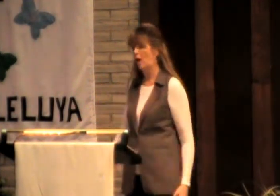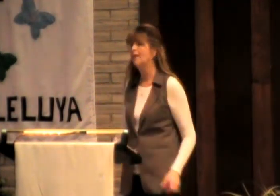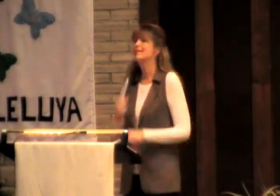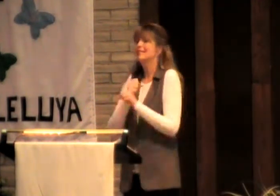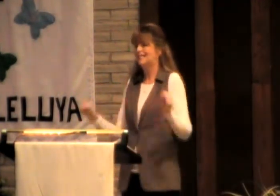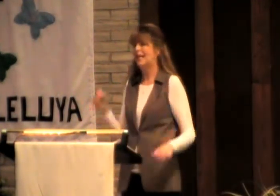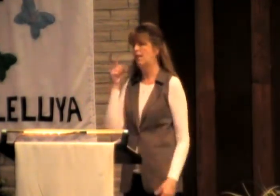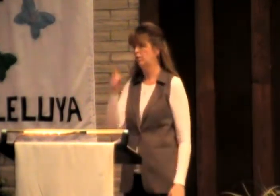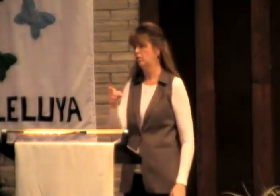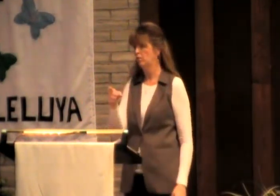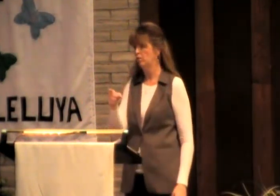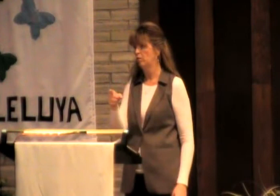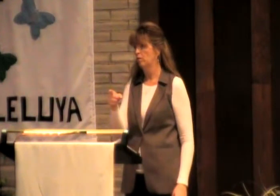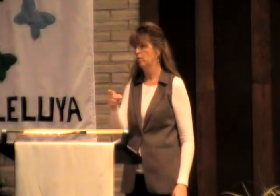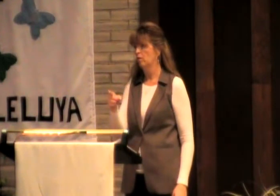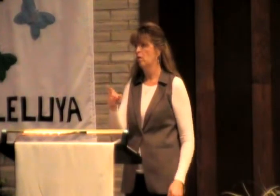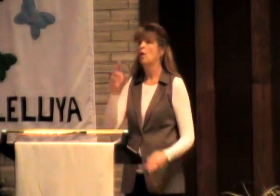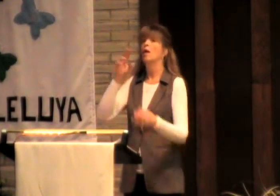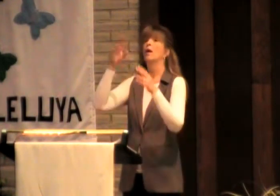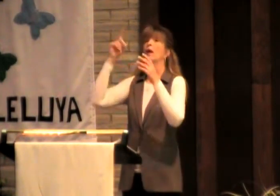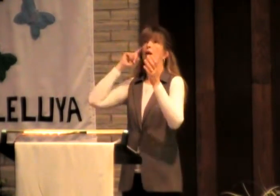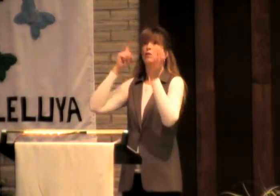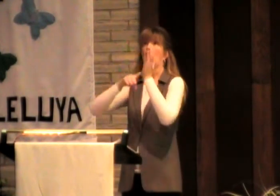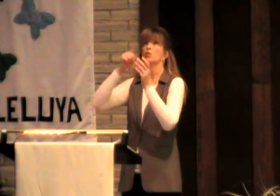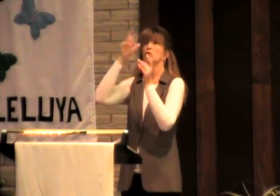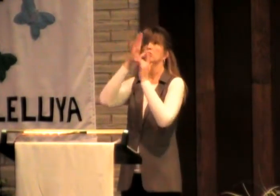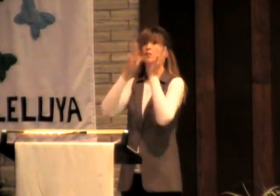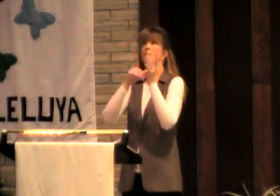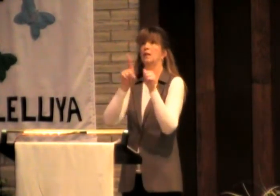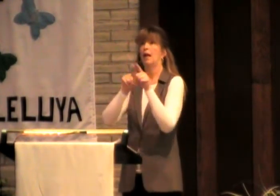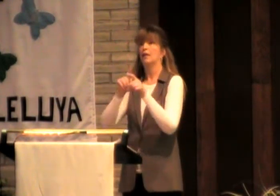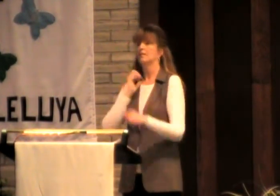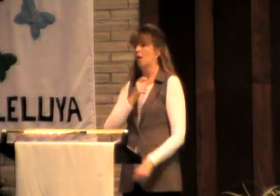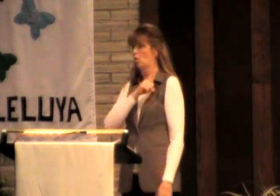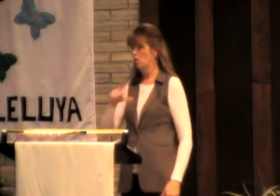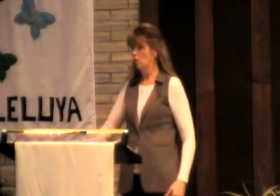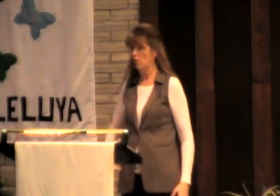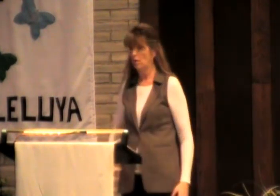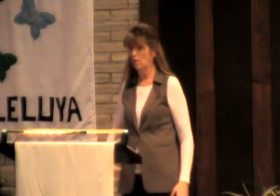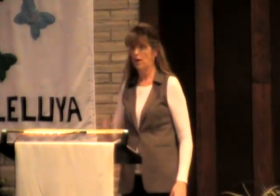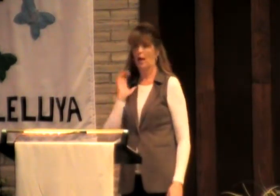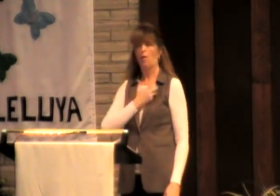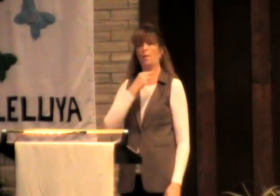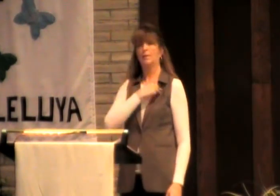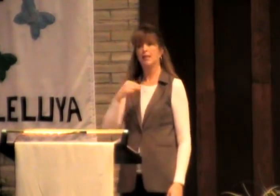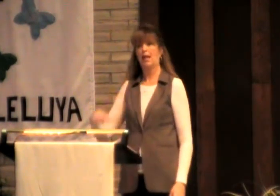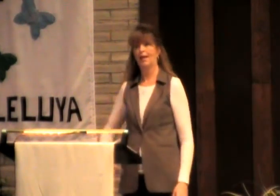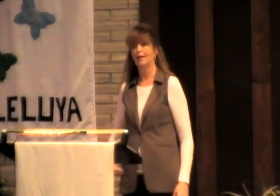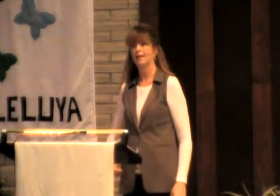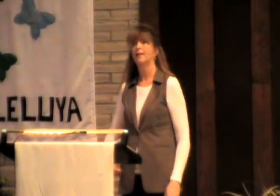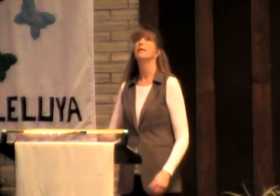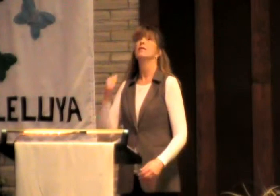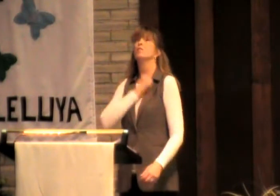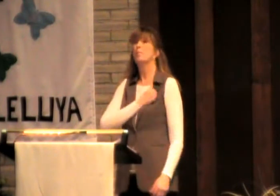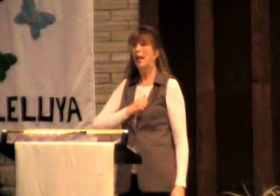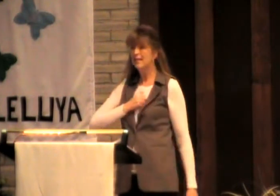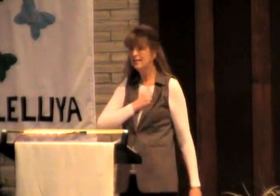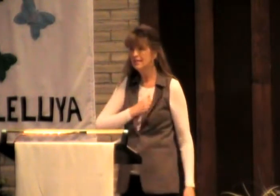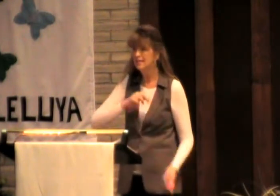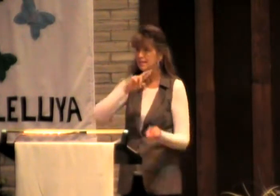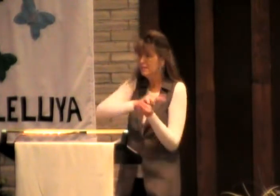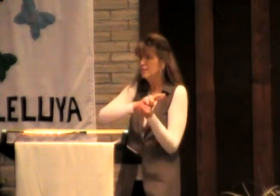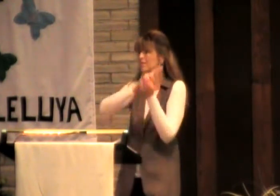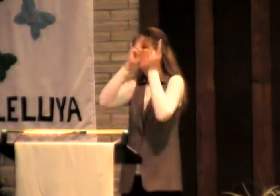does not save you. Accepting Jesus Christ saves you. Acknowledging Jesus Christ as our Lord and Savior, our